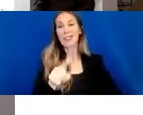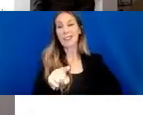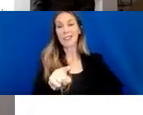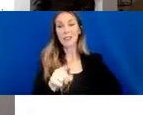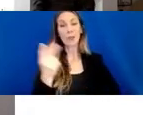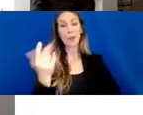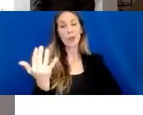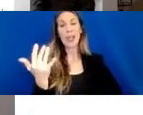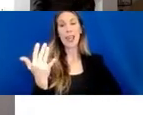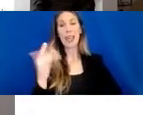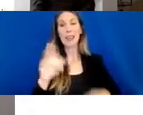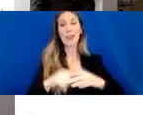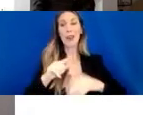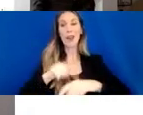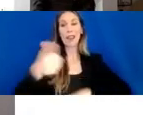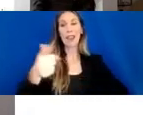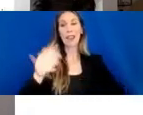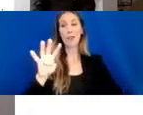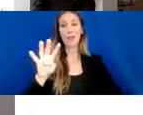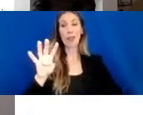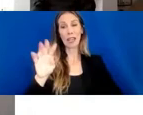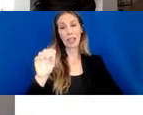session. Those who are